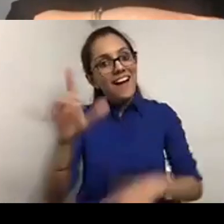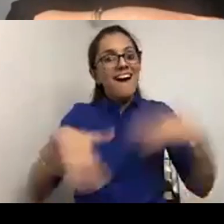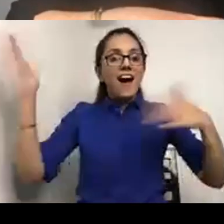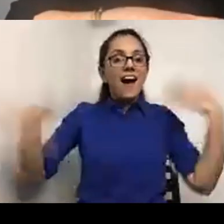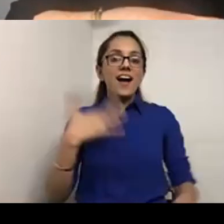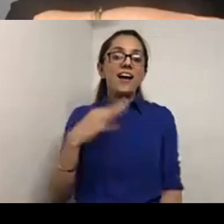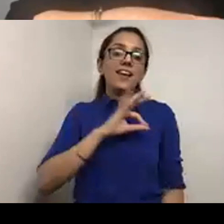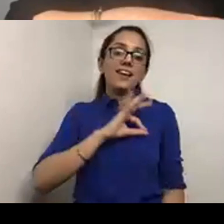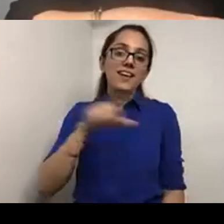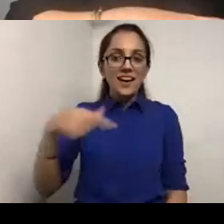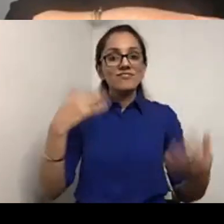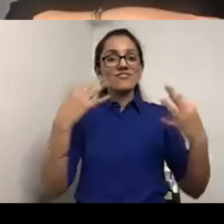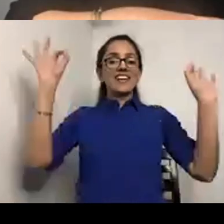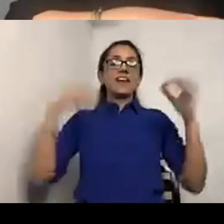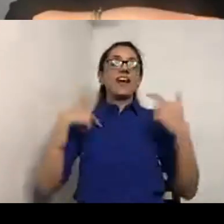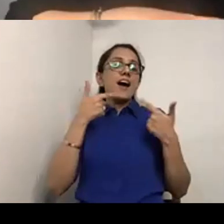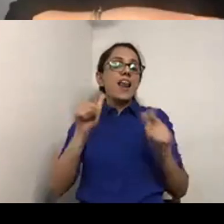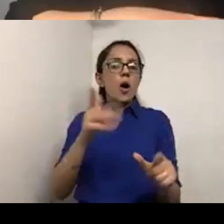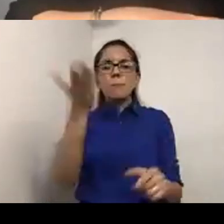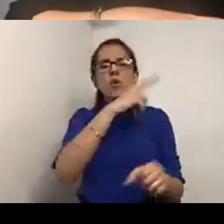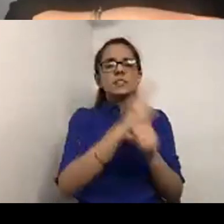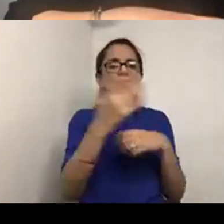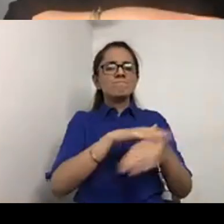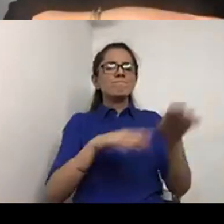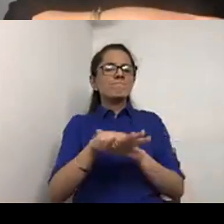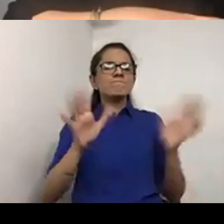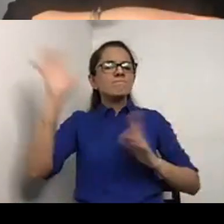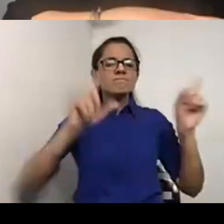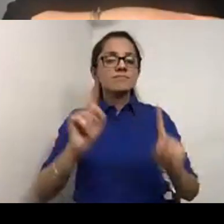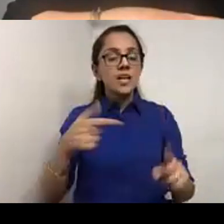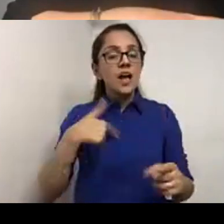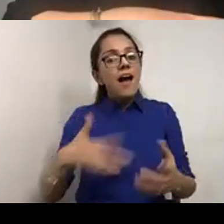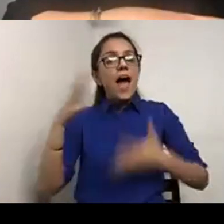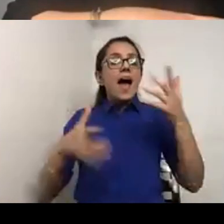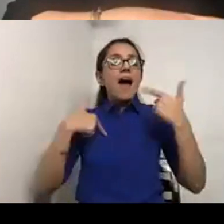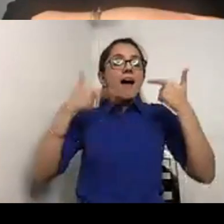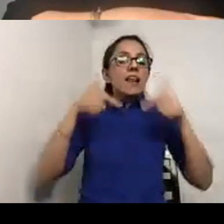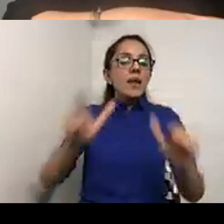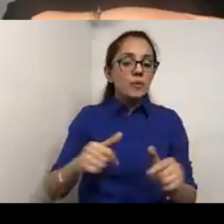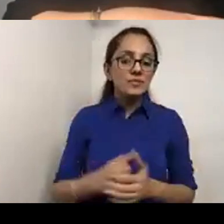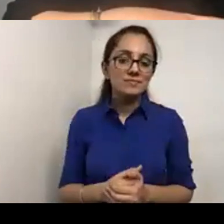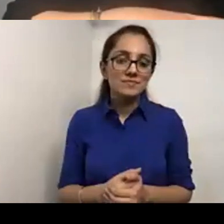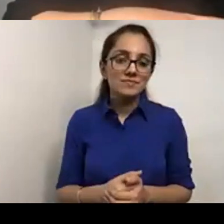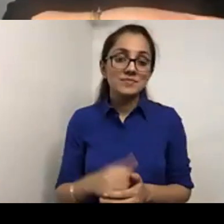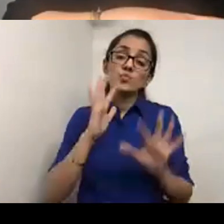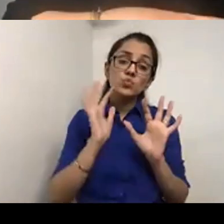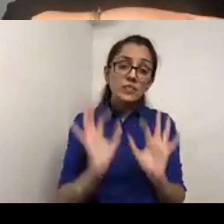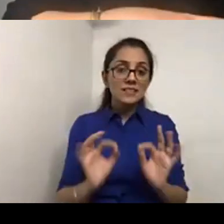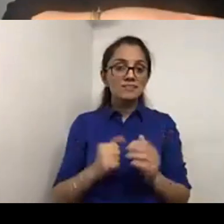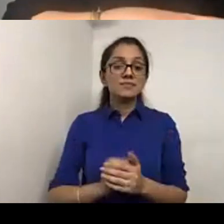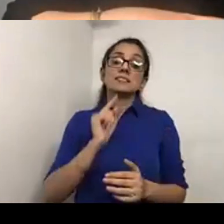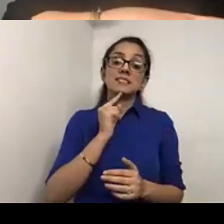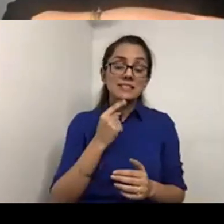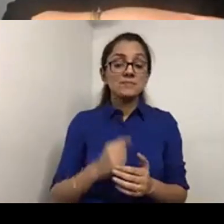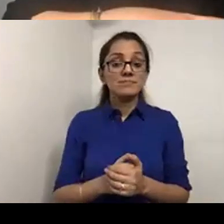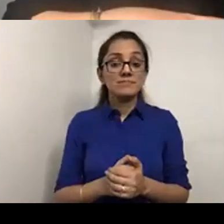do, here I'm free to express myself with actions. But more seriously,